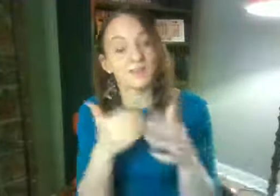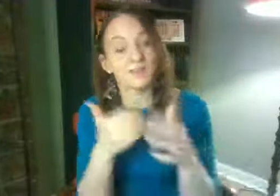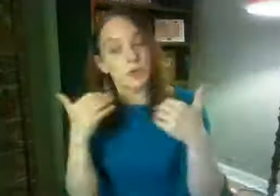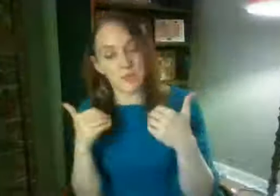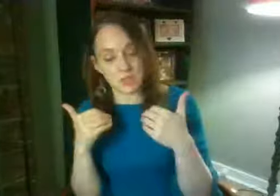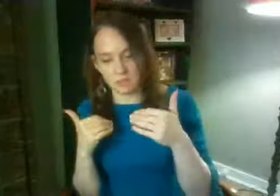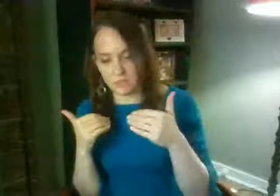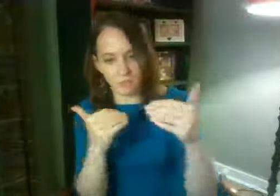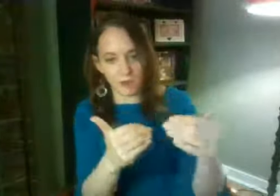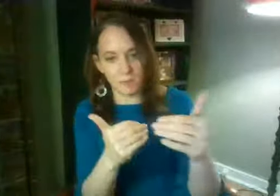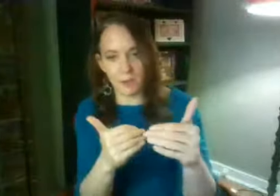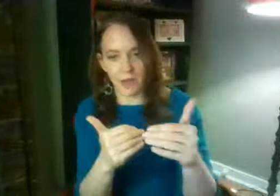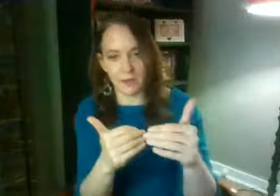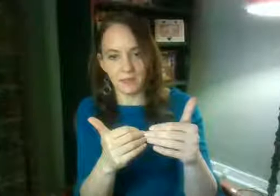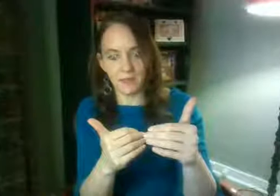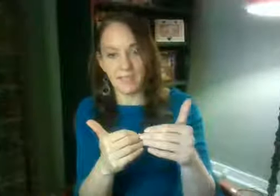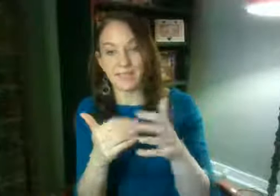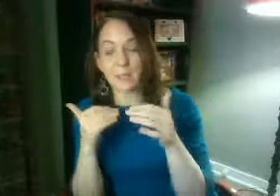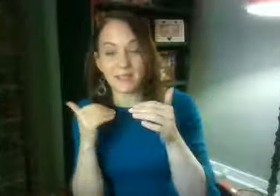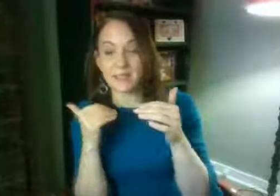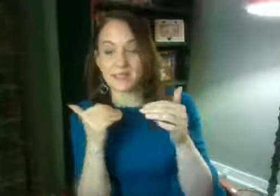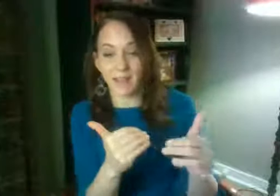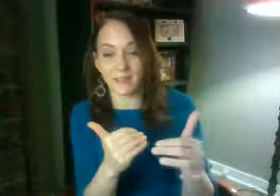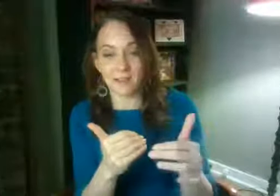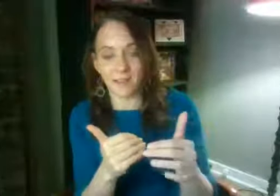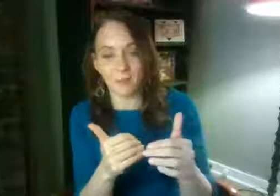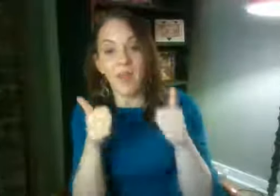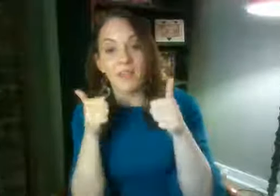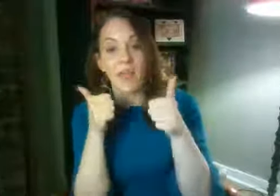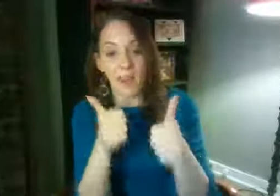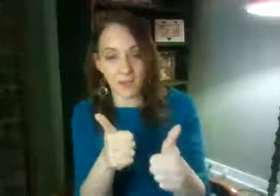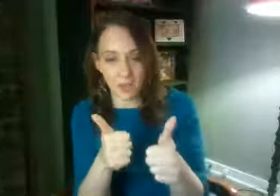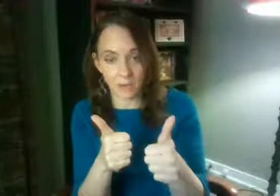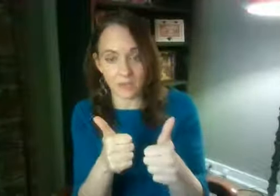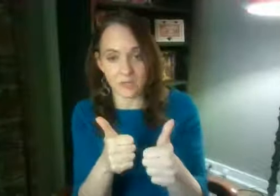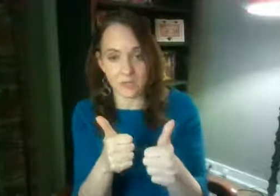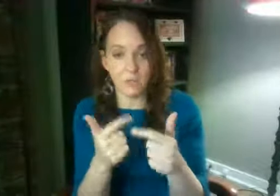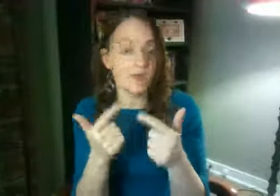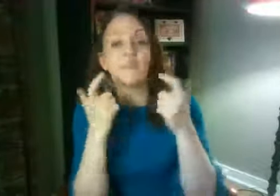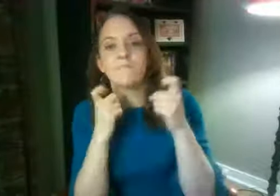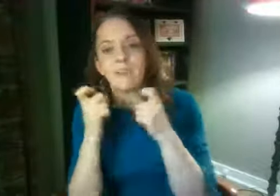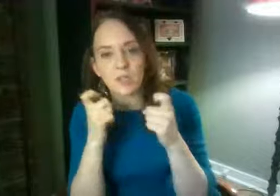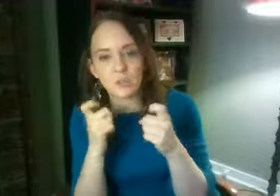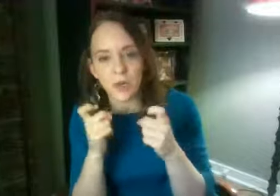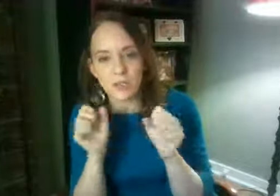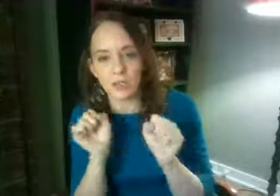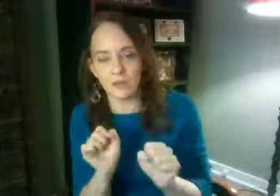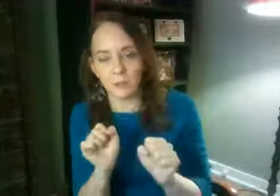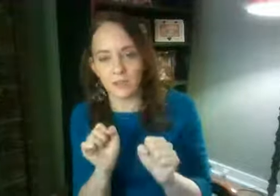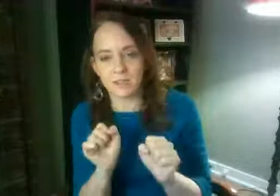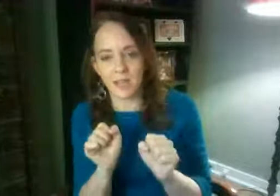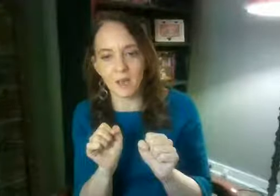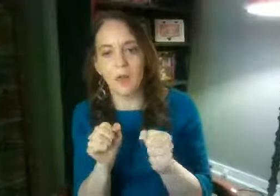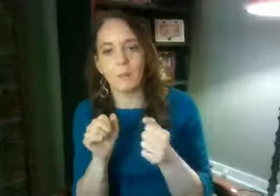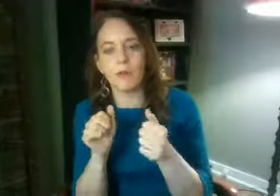The location in front of my body is really exactly the same. The hand shape is the same. The facial expression could even be the same, but